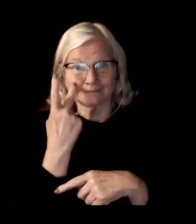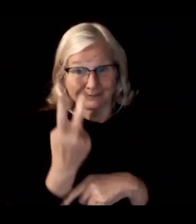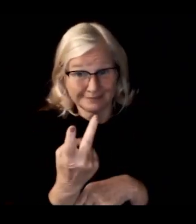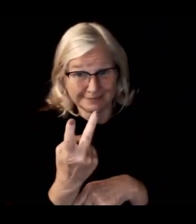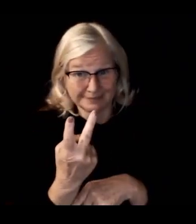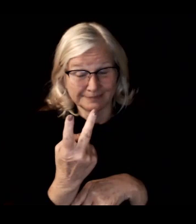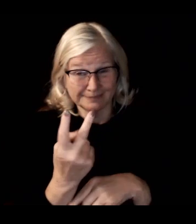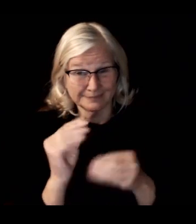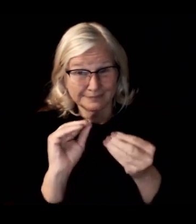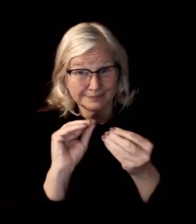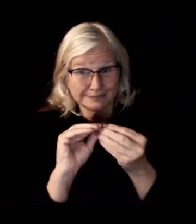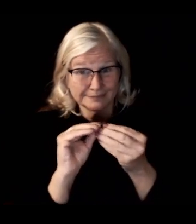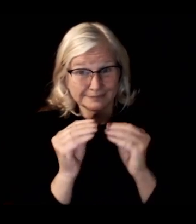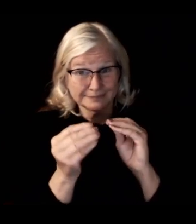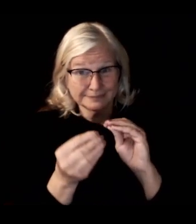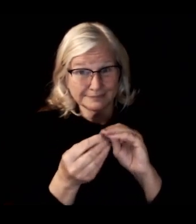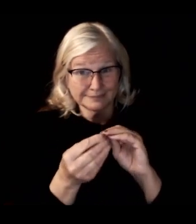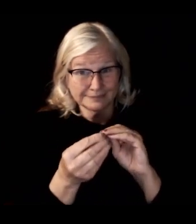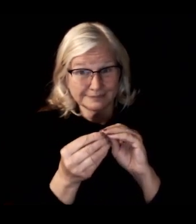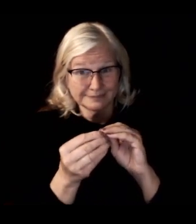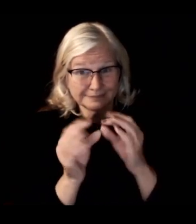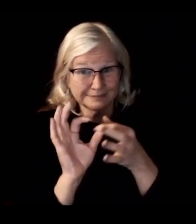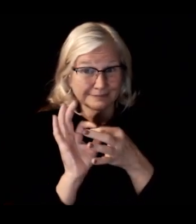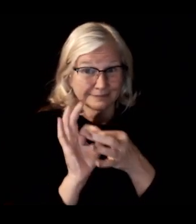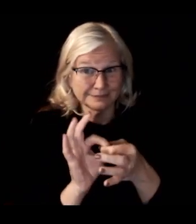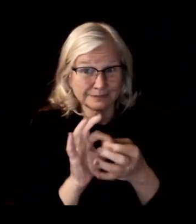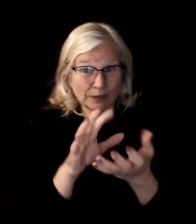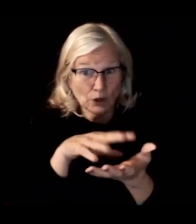associated with the learning setting